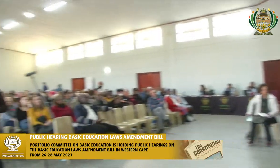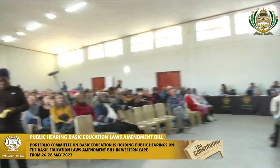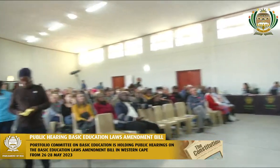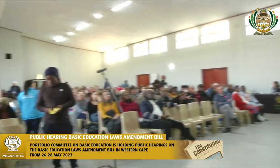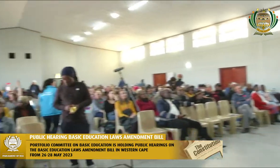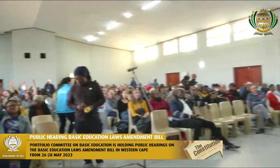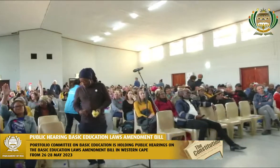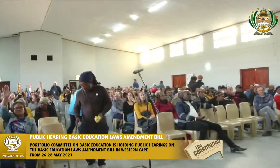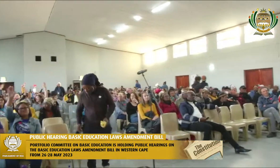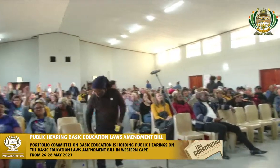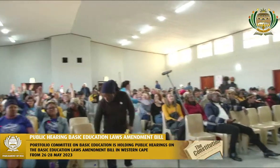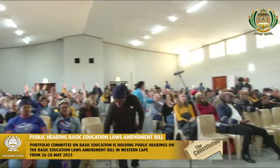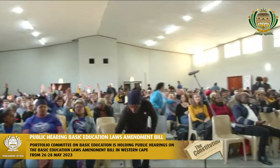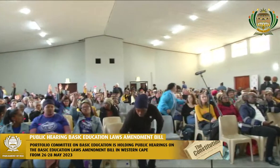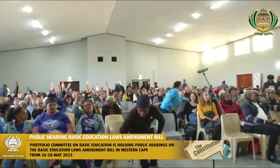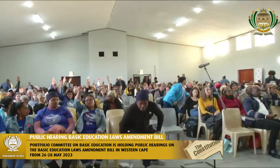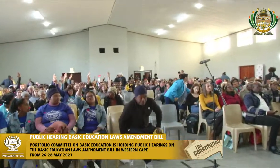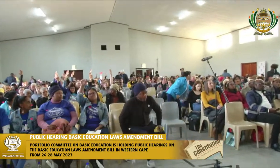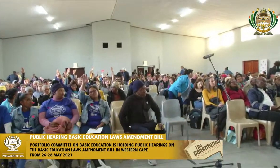One.